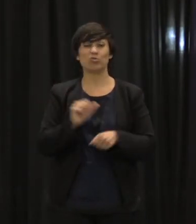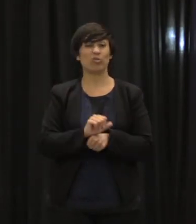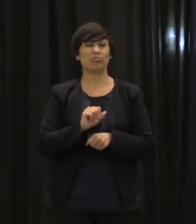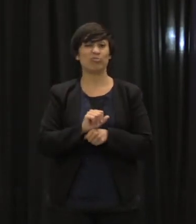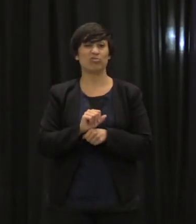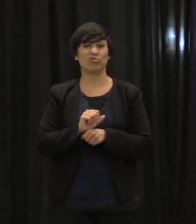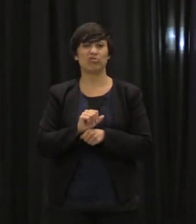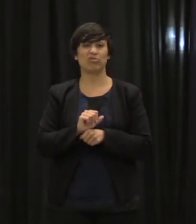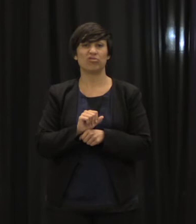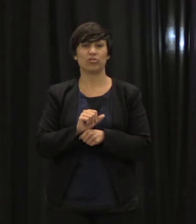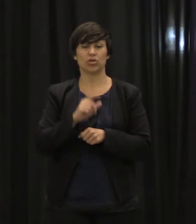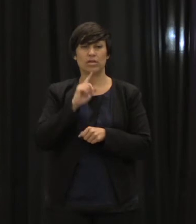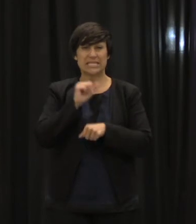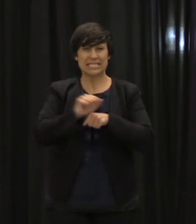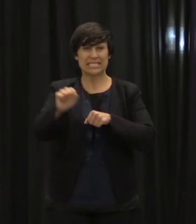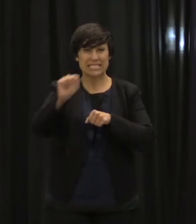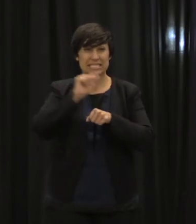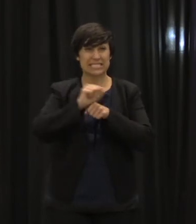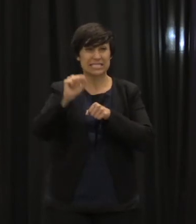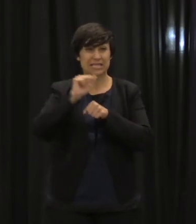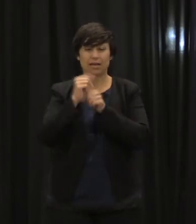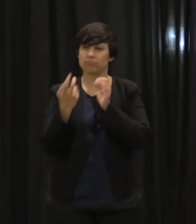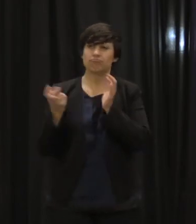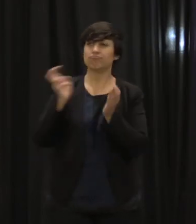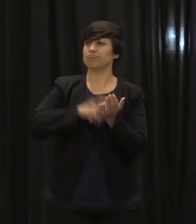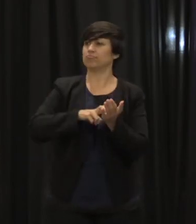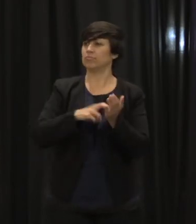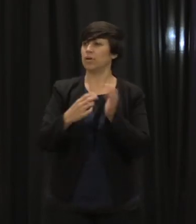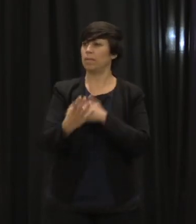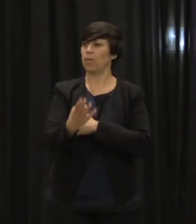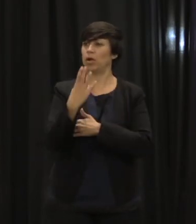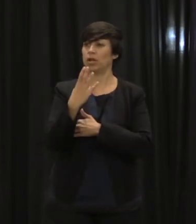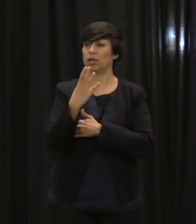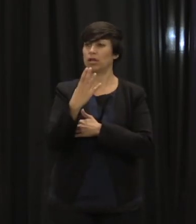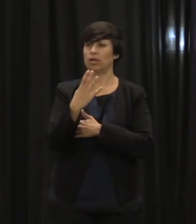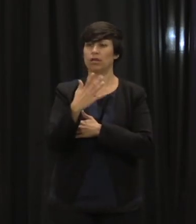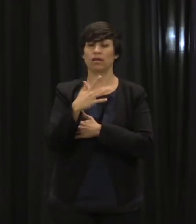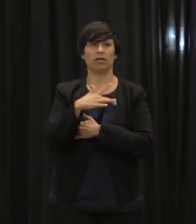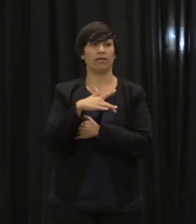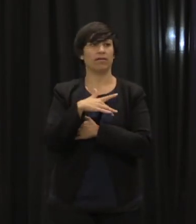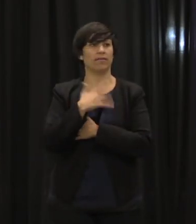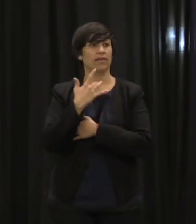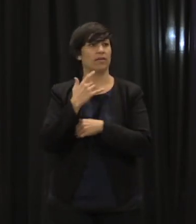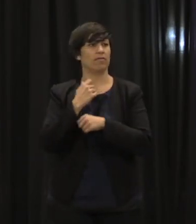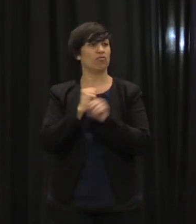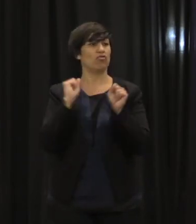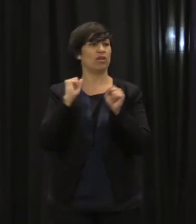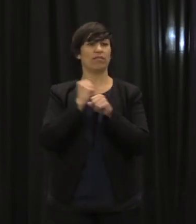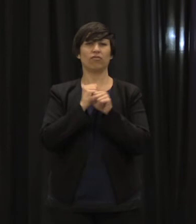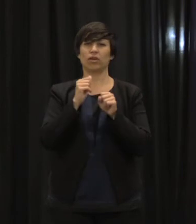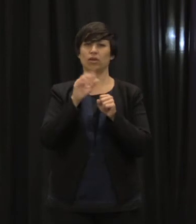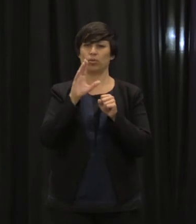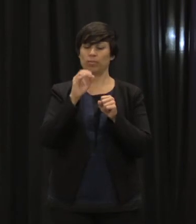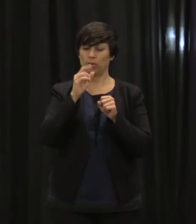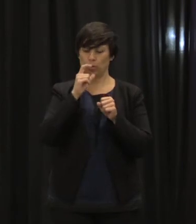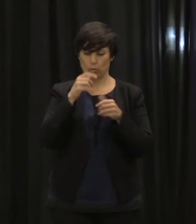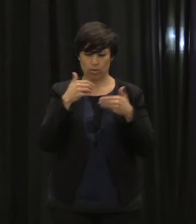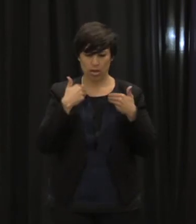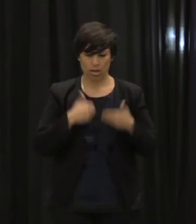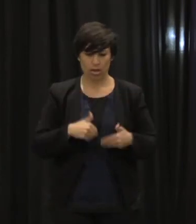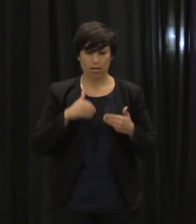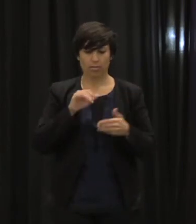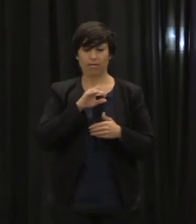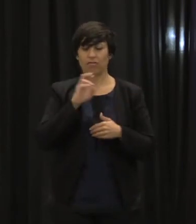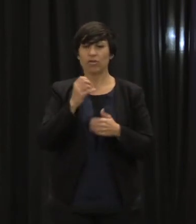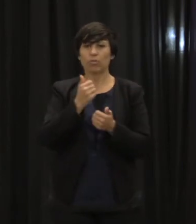but to work so that you wake up in the morning and feel free. Free to be who you are, free to love who you